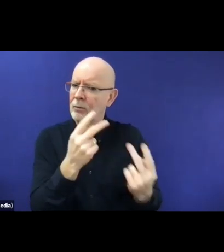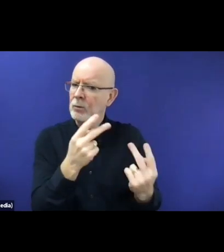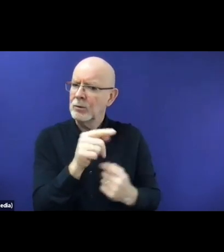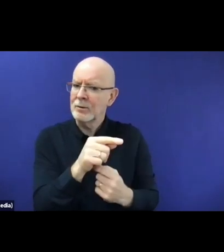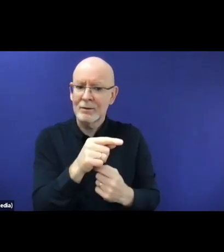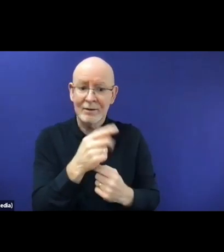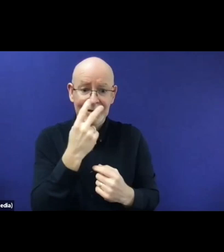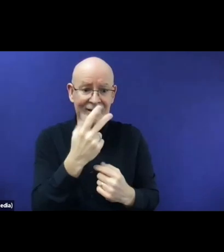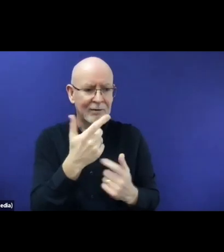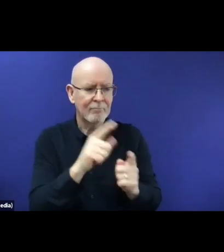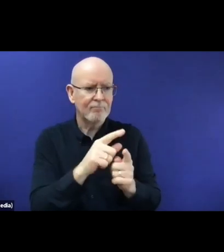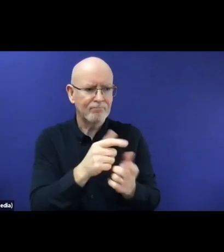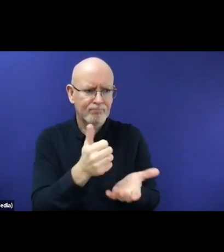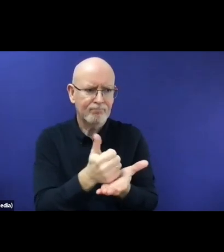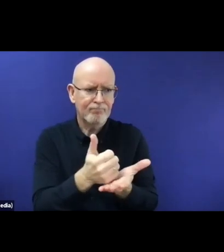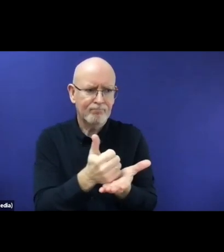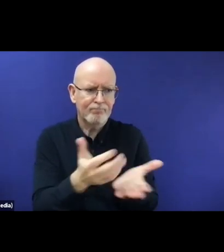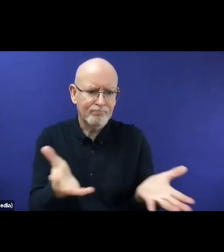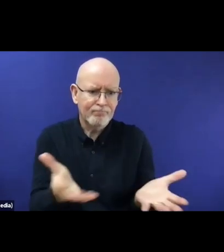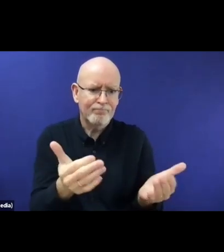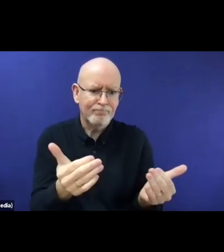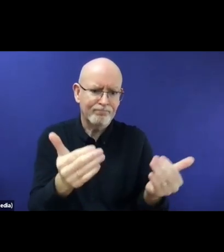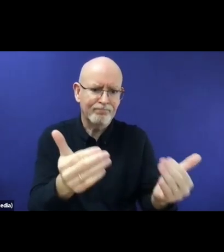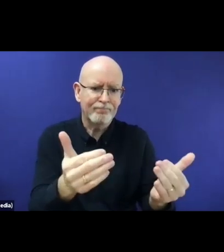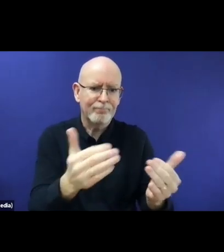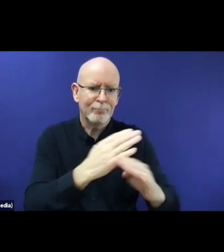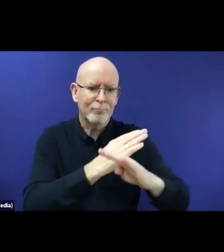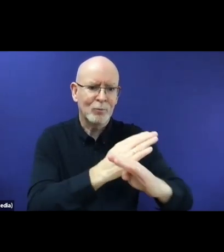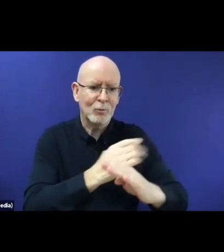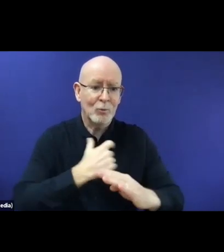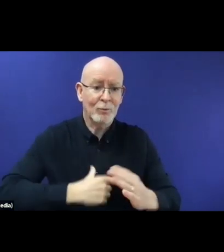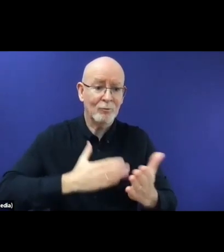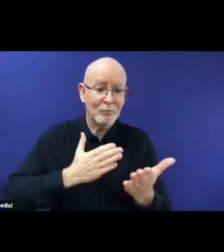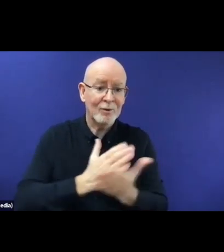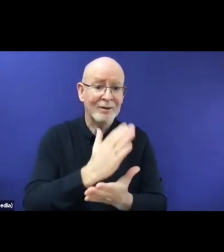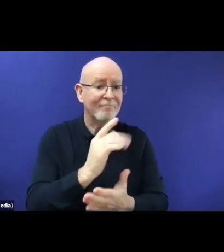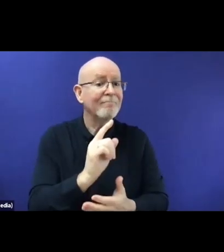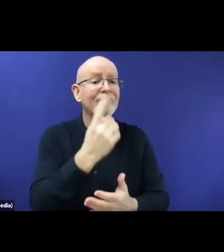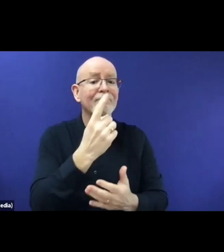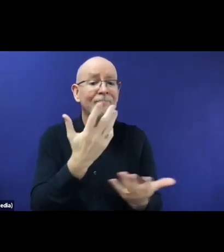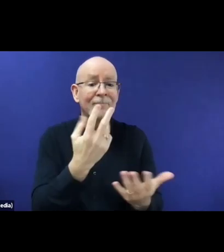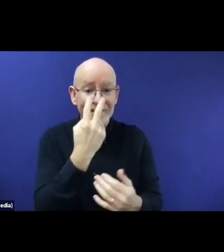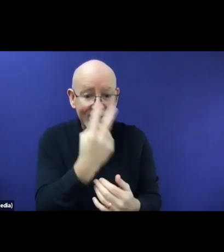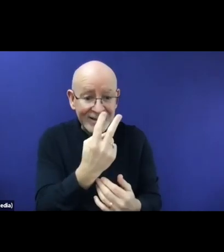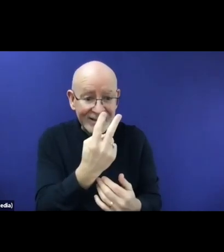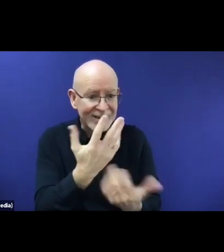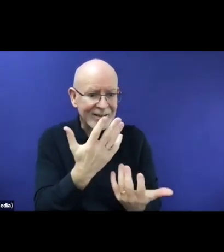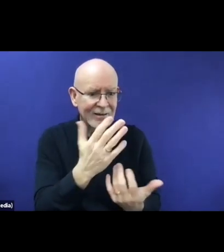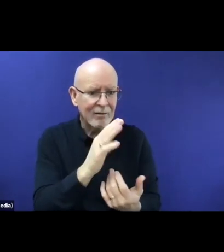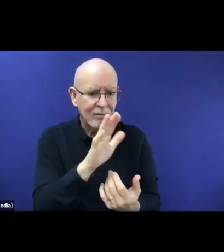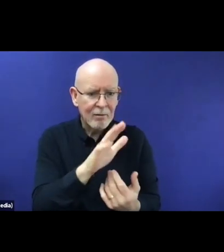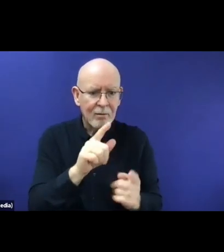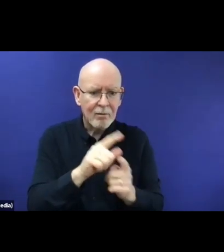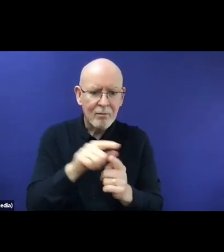voice for the voiceless when these rights are violated. But and of course, to carry out this role, we have a range